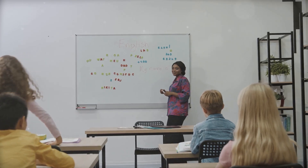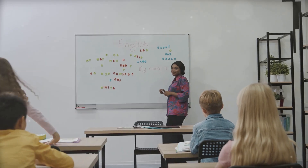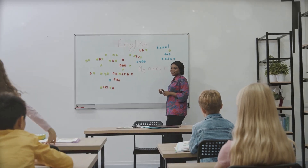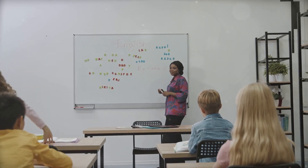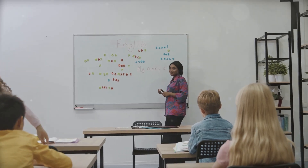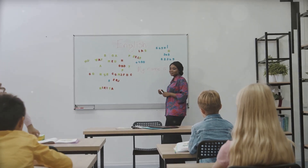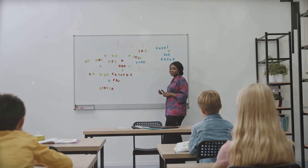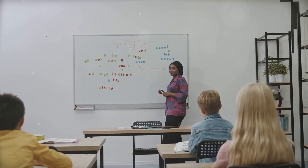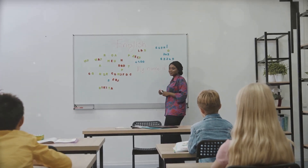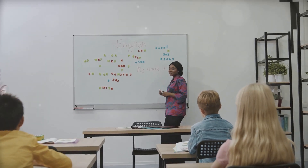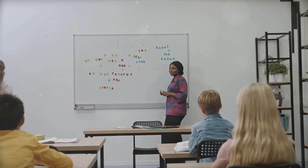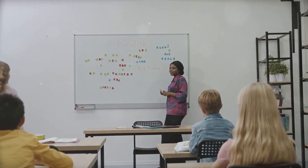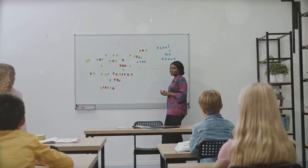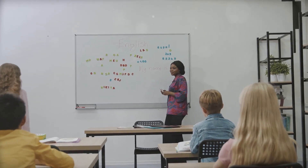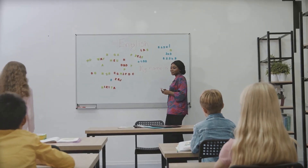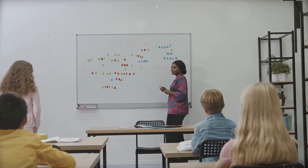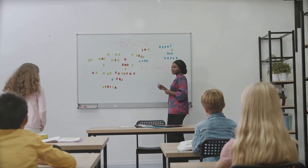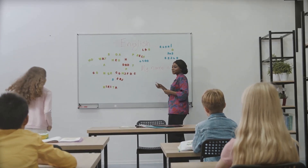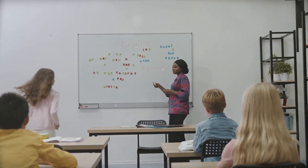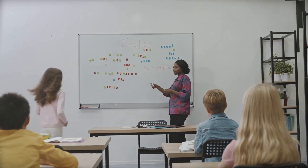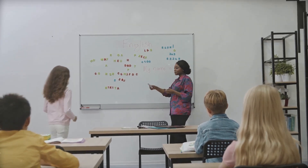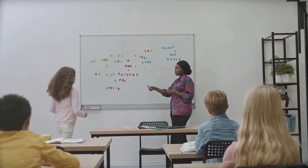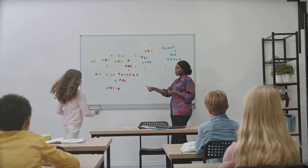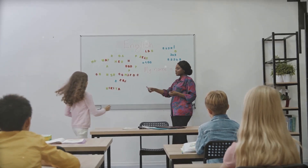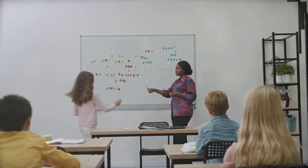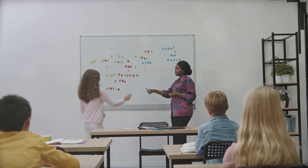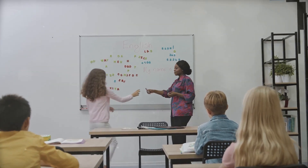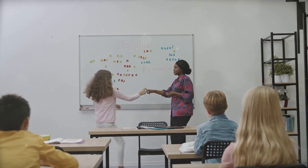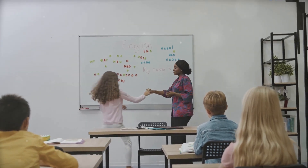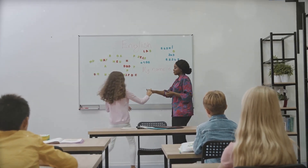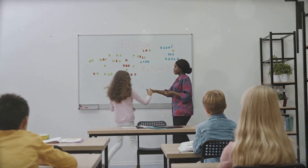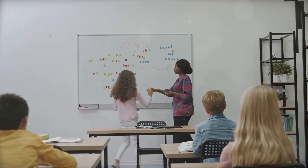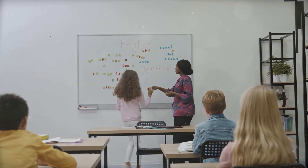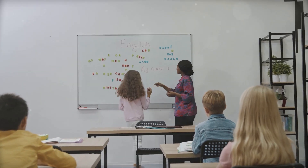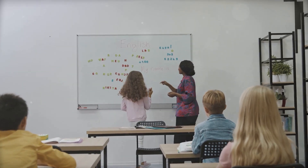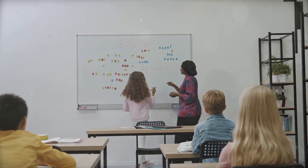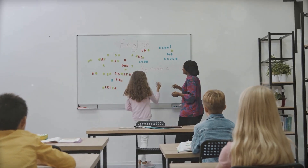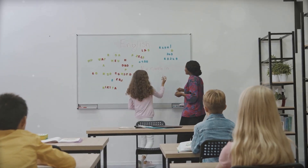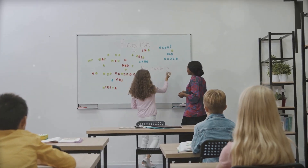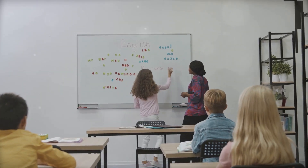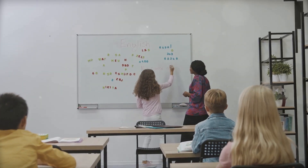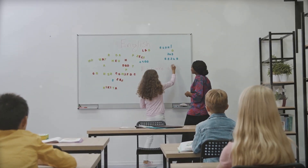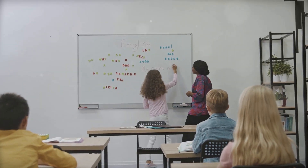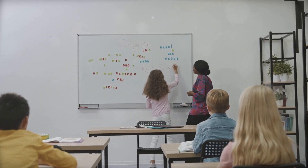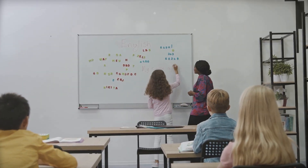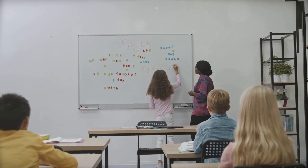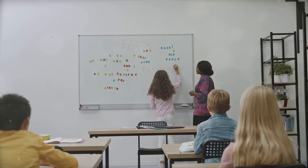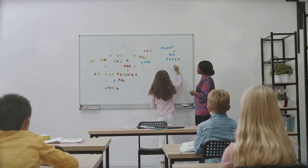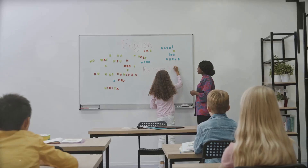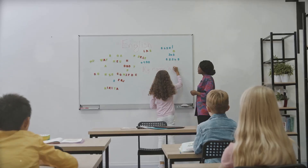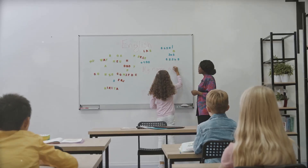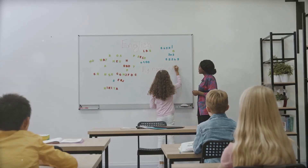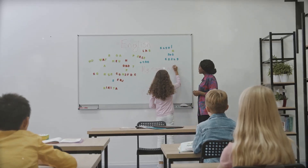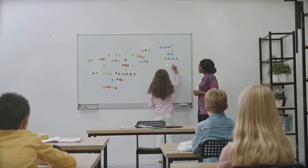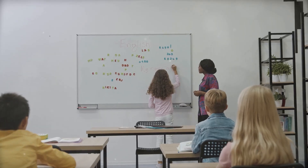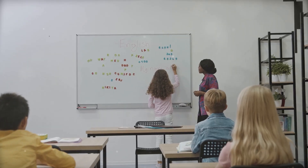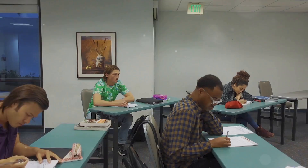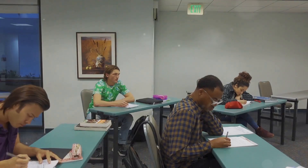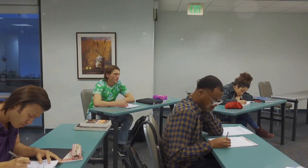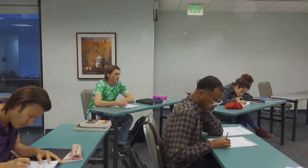or description, and then referenced again for clarity. This method ensures that the main idea is clear and understood. These